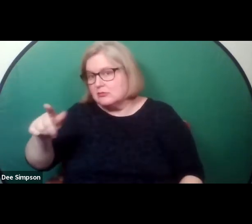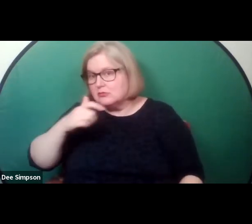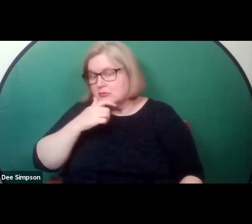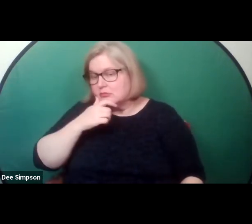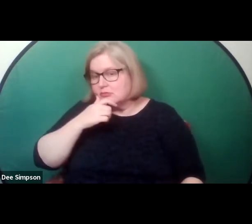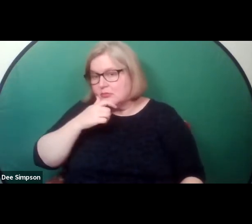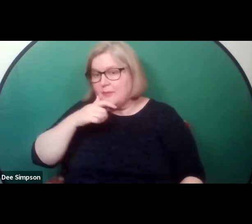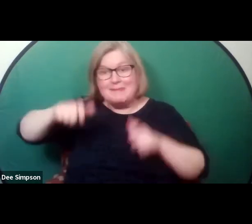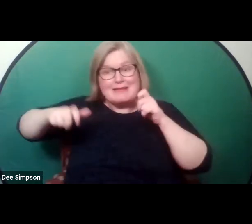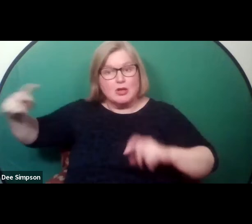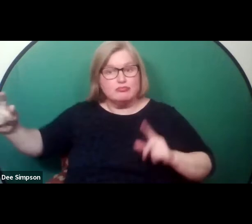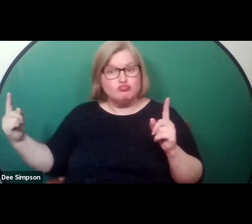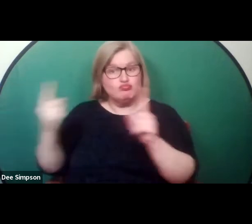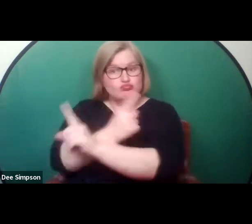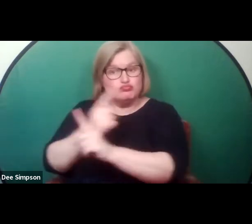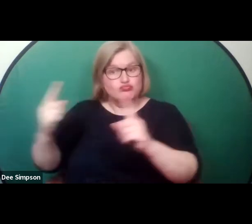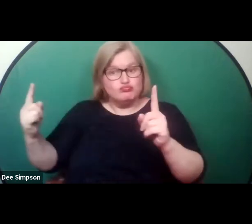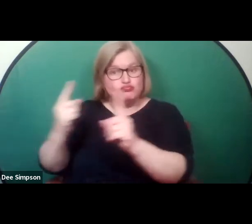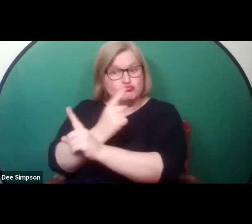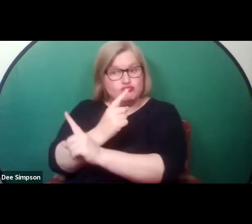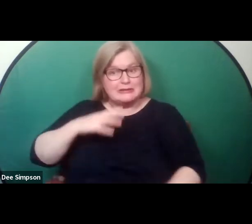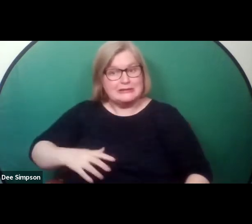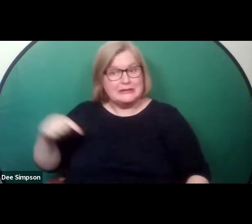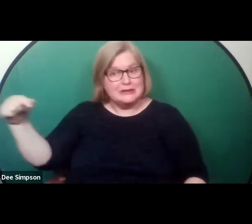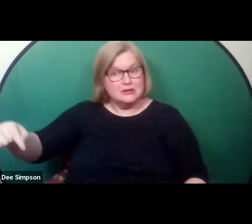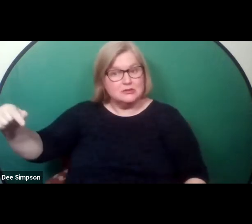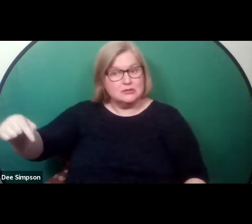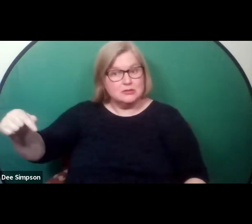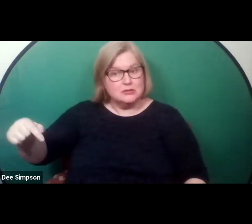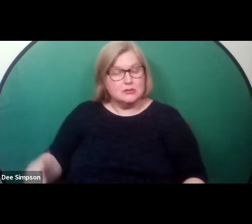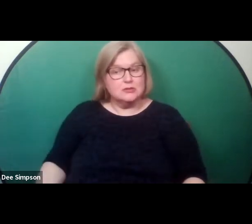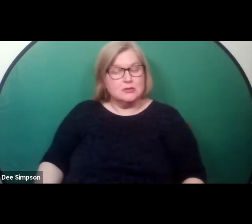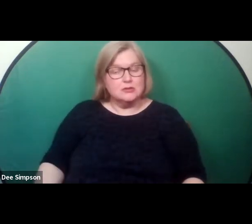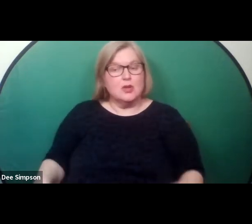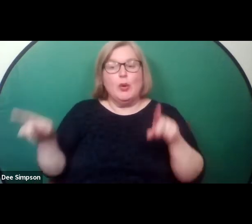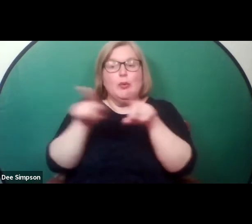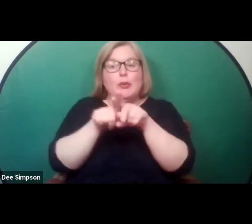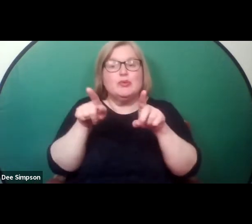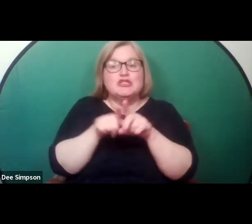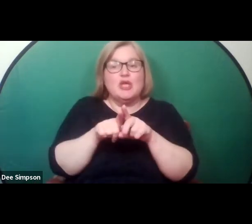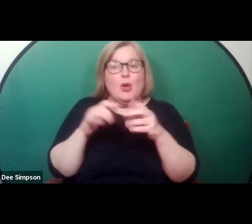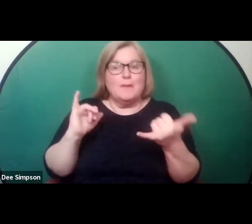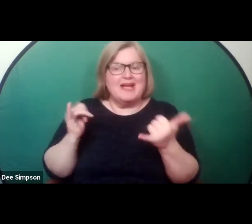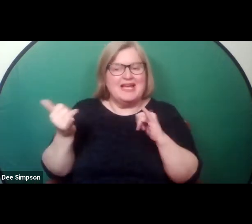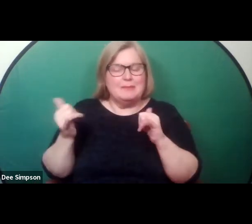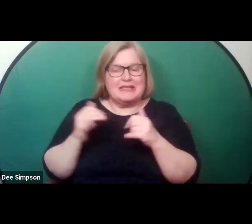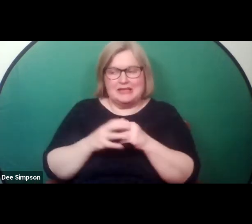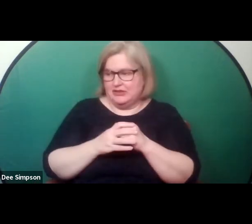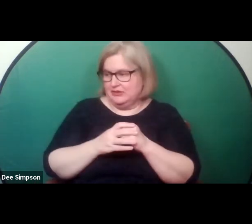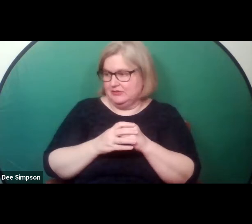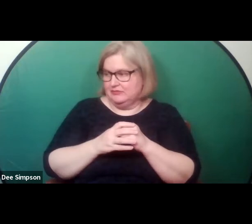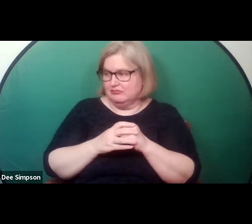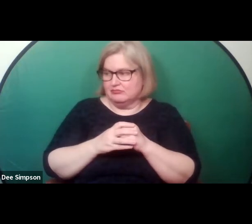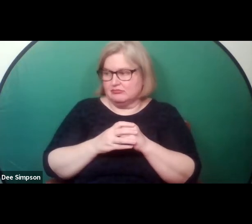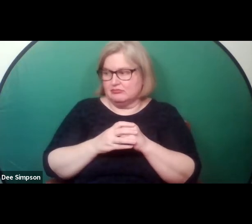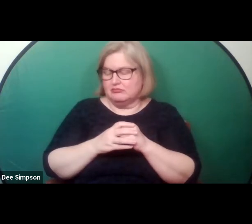we have people crossing. And we can also provide even some changes